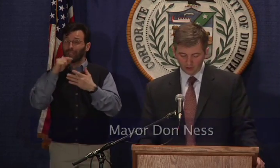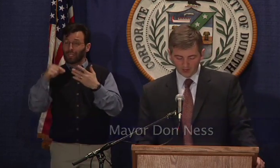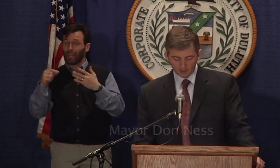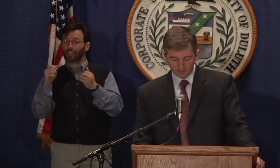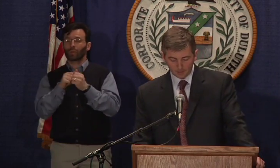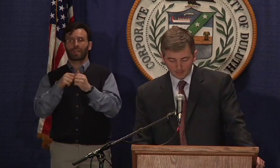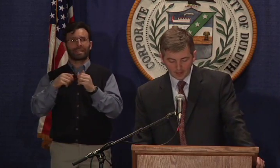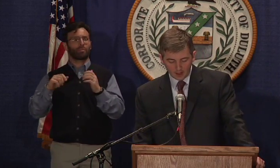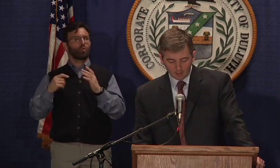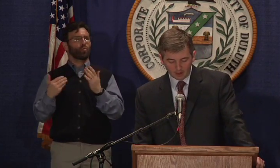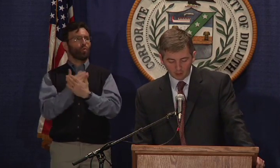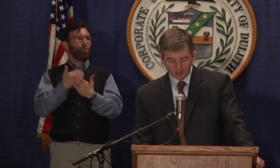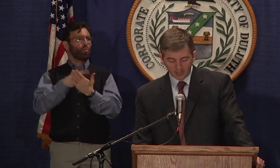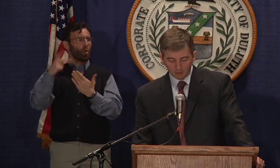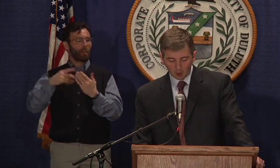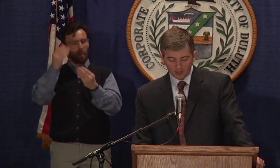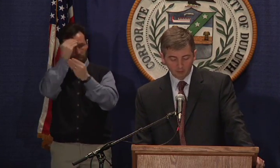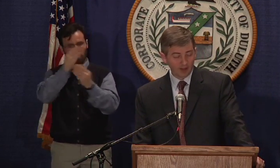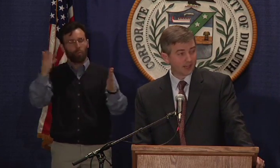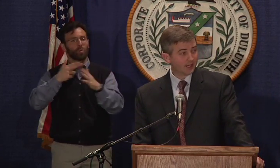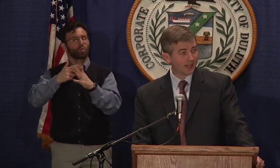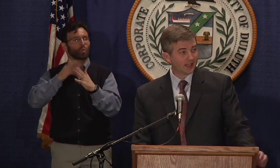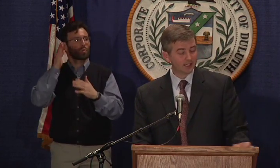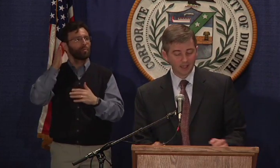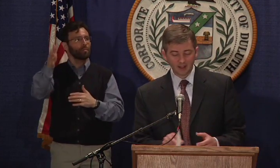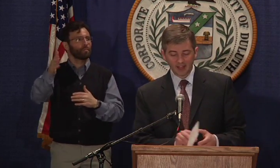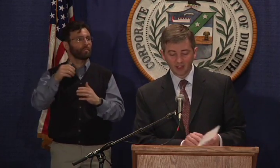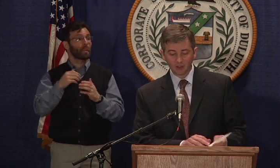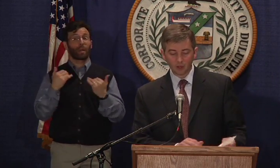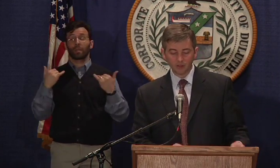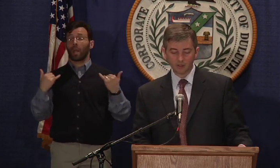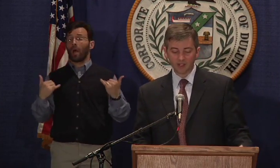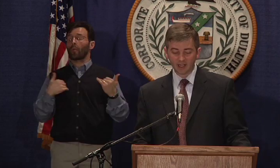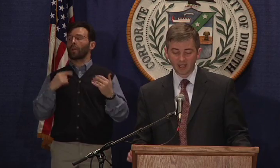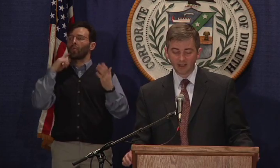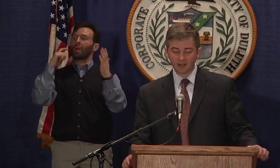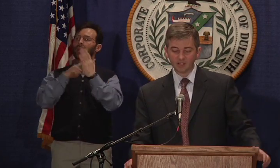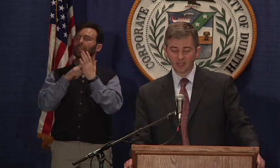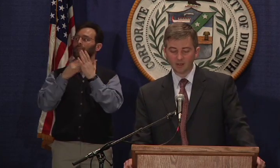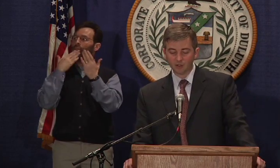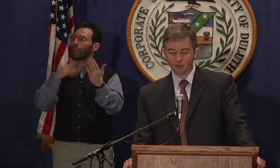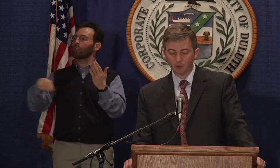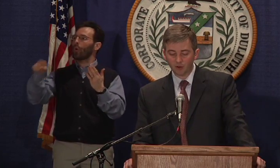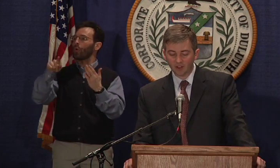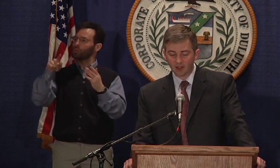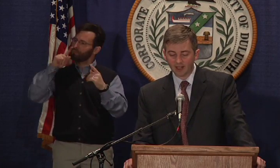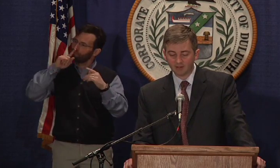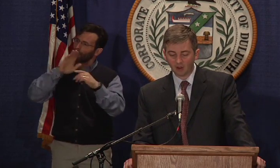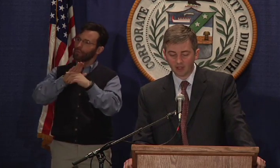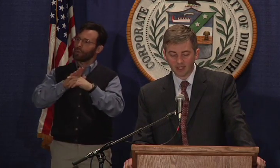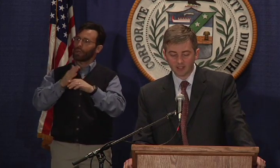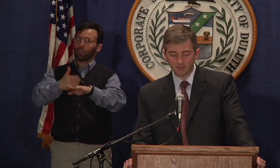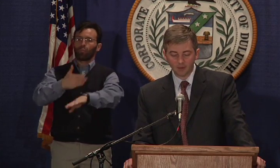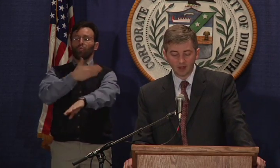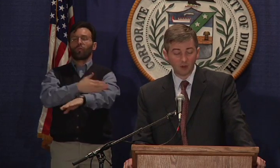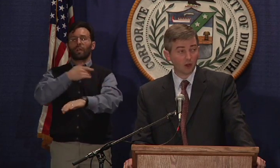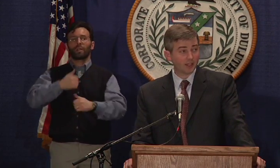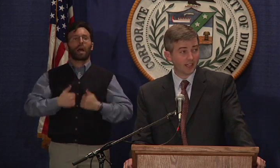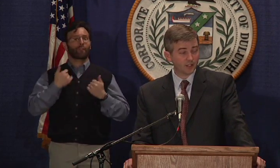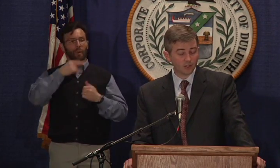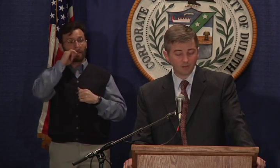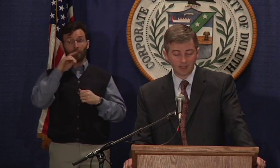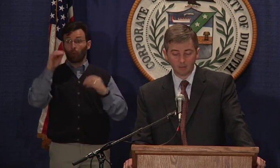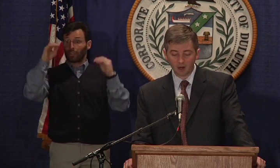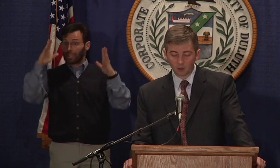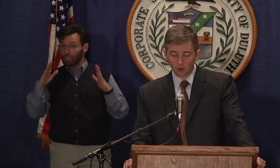will be forthcoming. But I want to take a moment to recognize and thank those who dedicate themselves to improving the lives of our kids. If you are